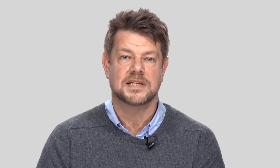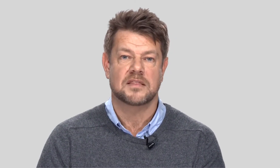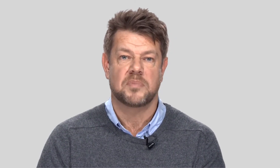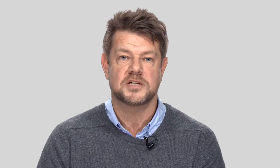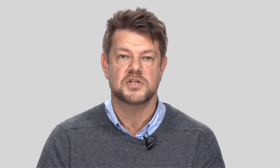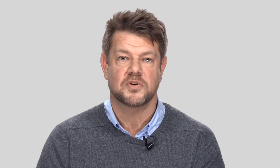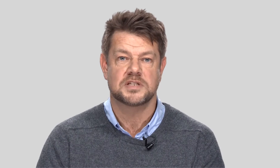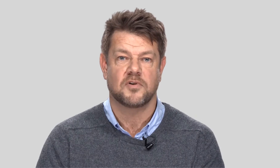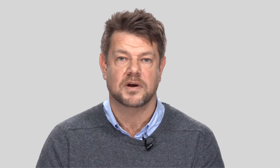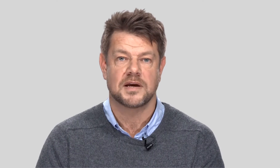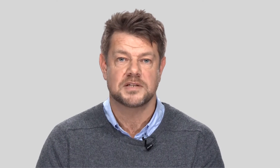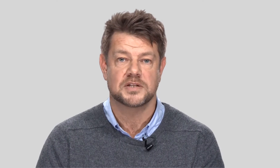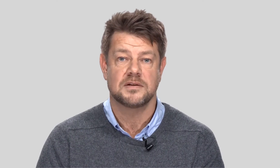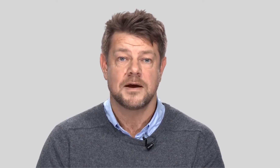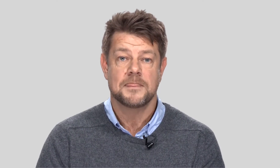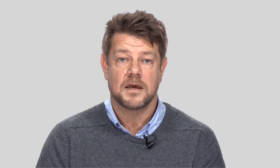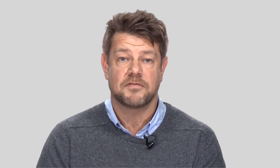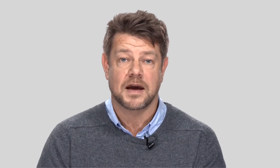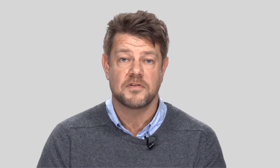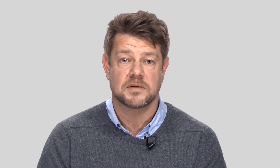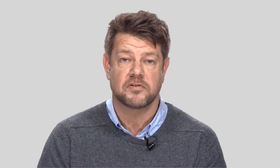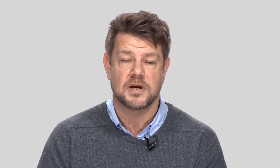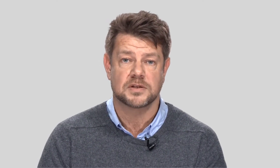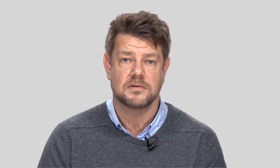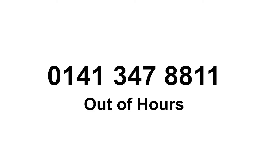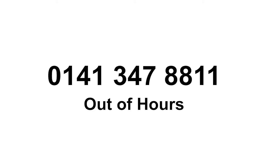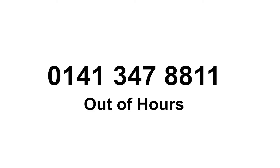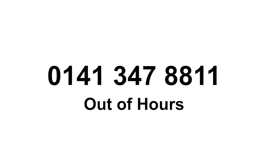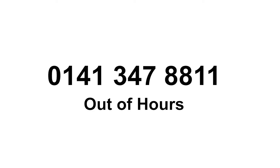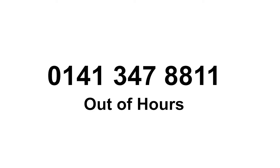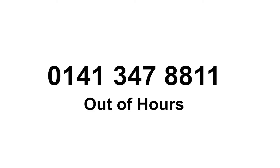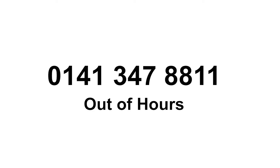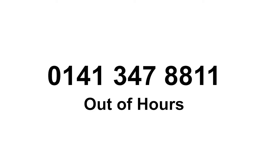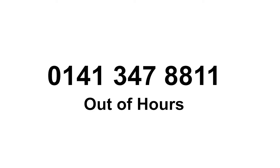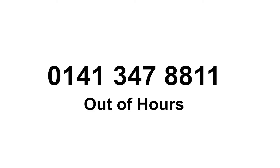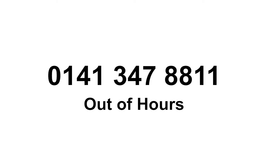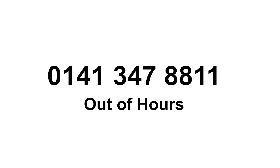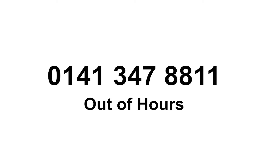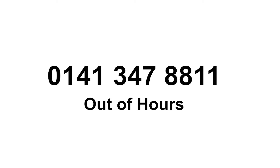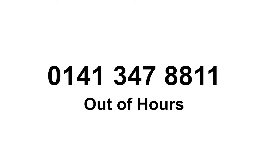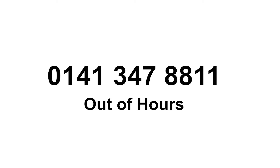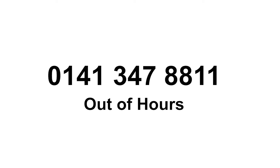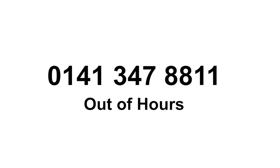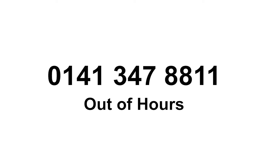contact the patient choice of organisation if they have this information, or call 0141